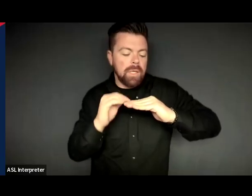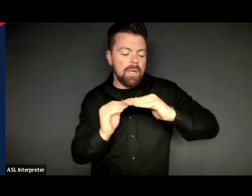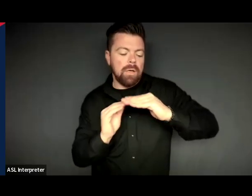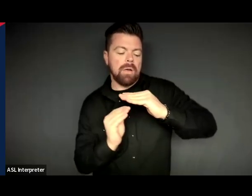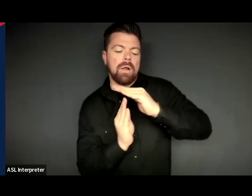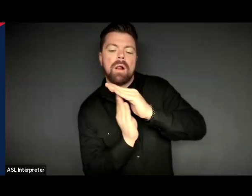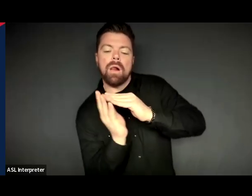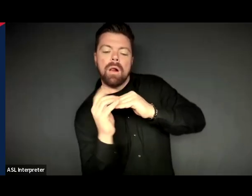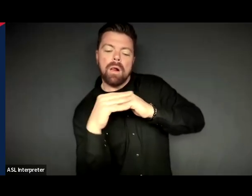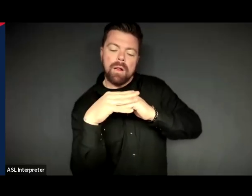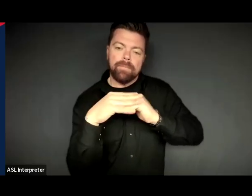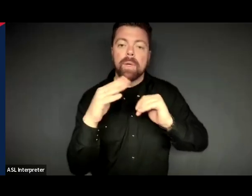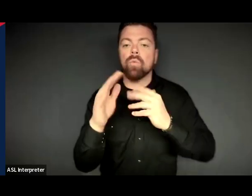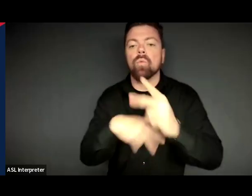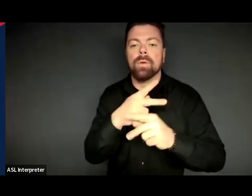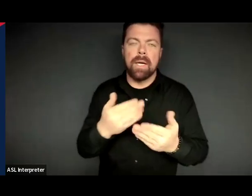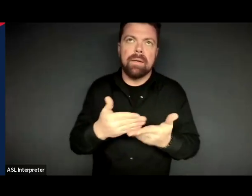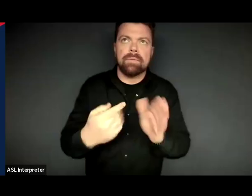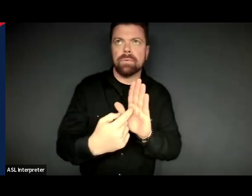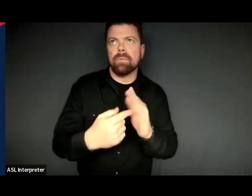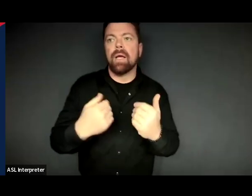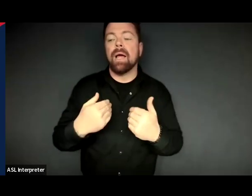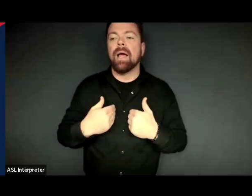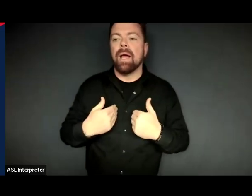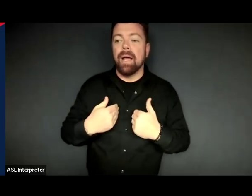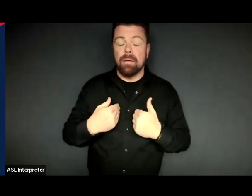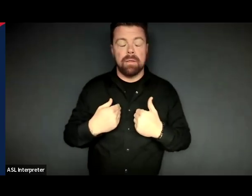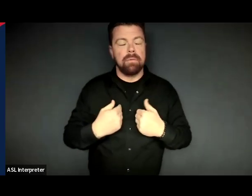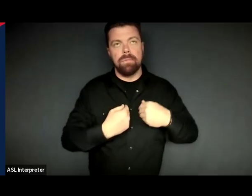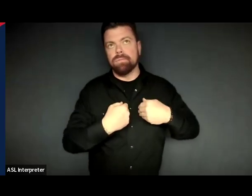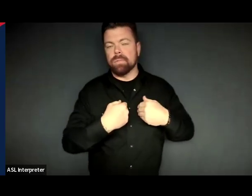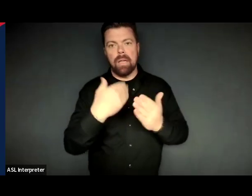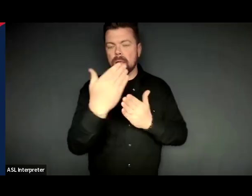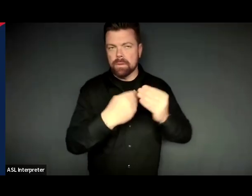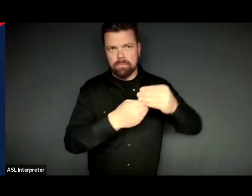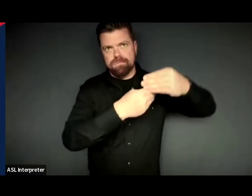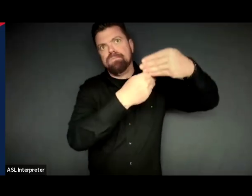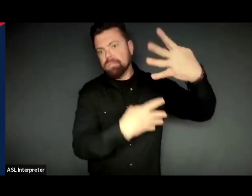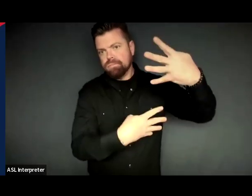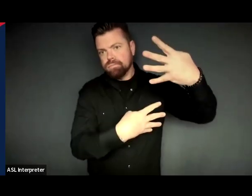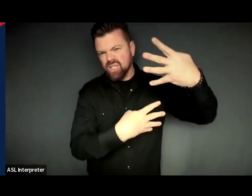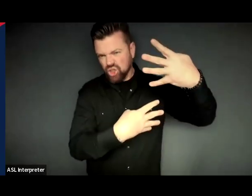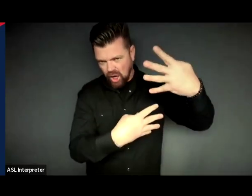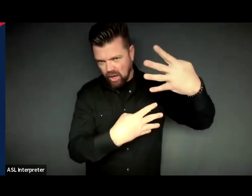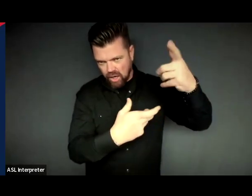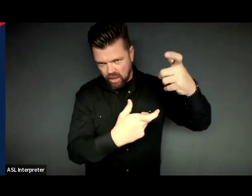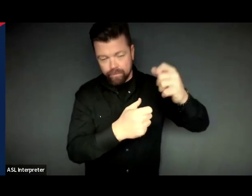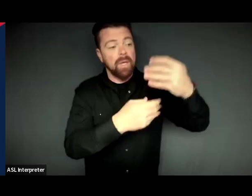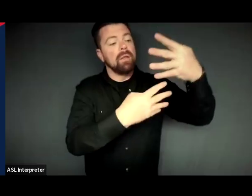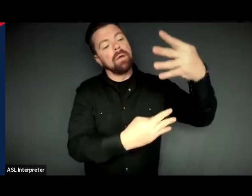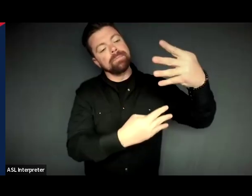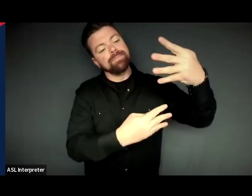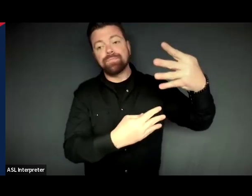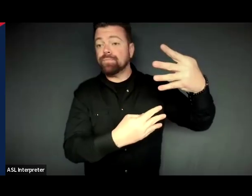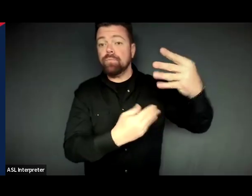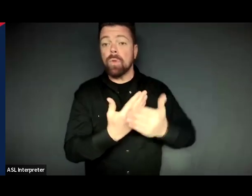of different things, but what kinds of things? I have this huge list of new things. So new things that are going on to help your wounds is